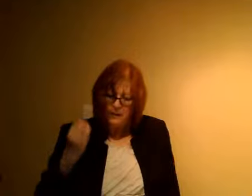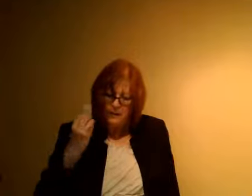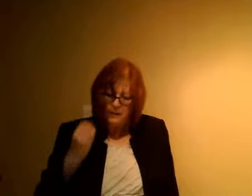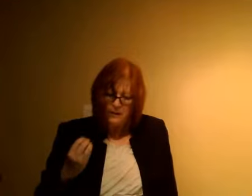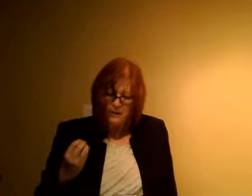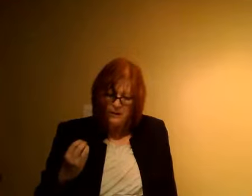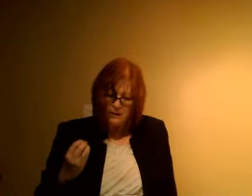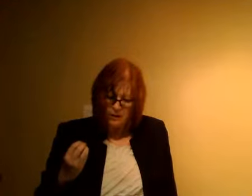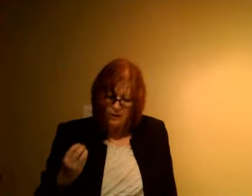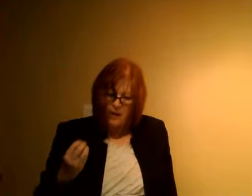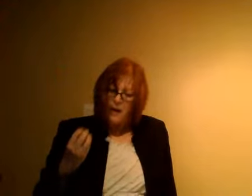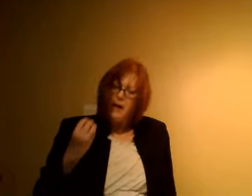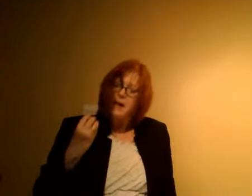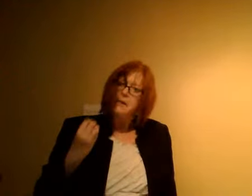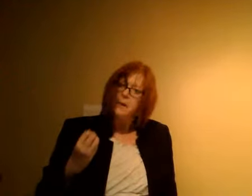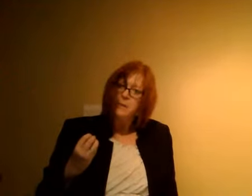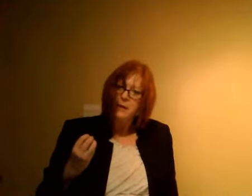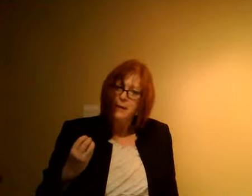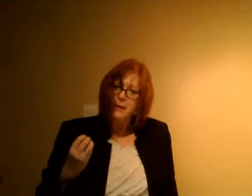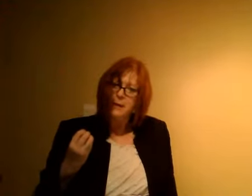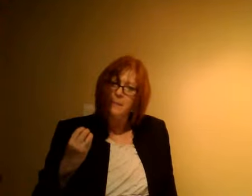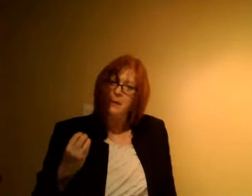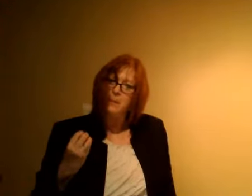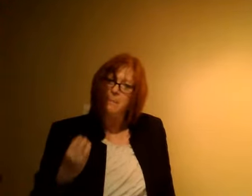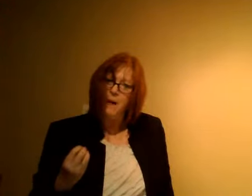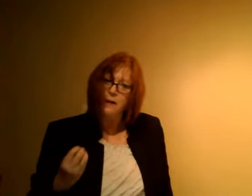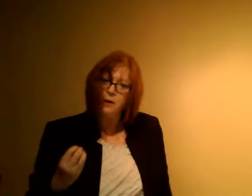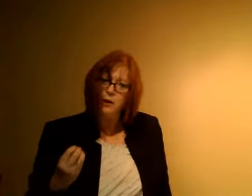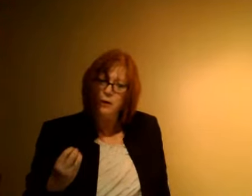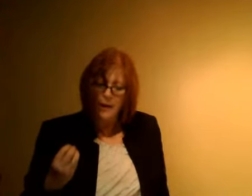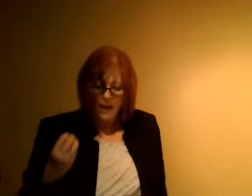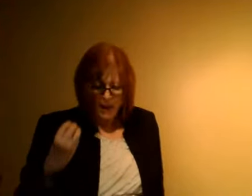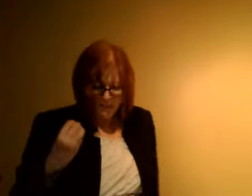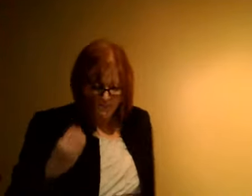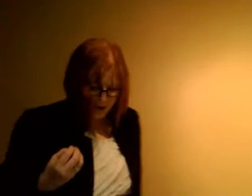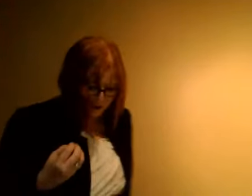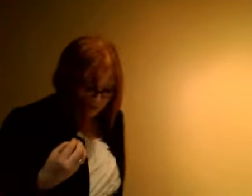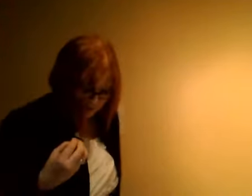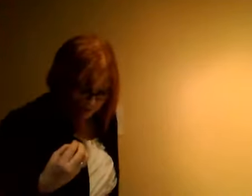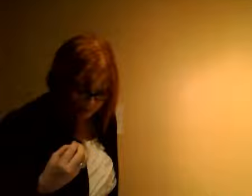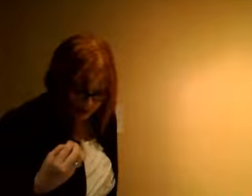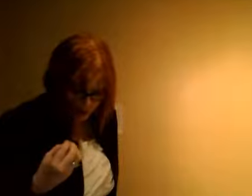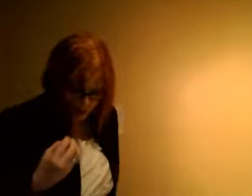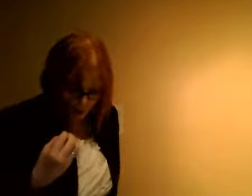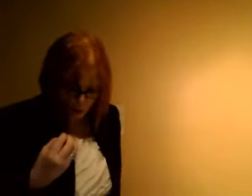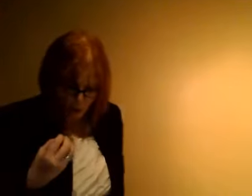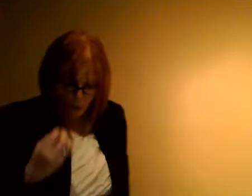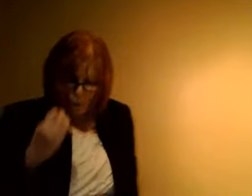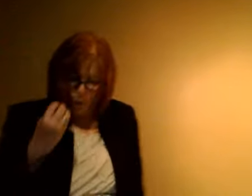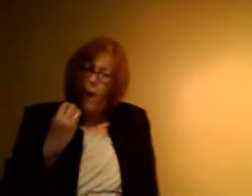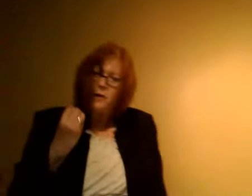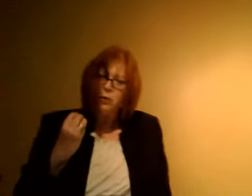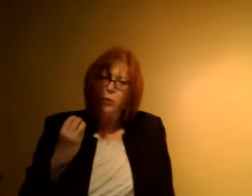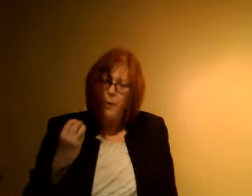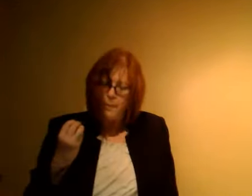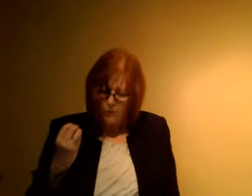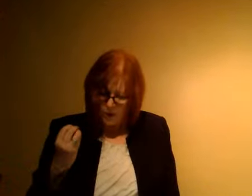is a decision, something that must be monitored and practiced. What thought